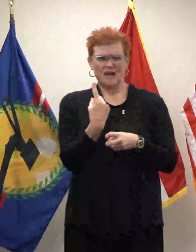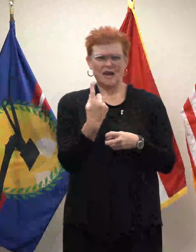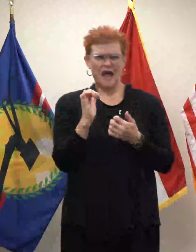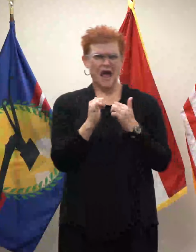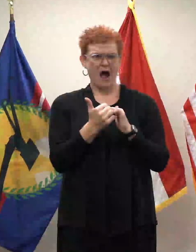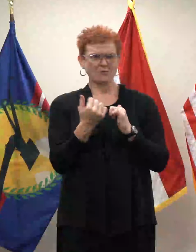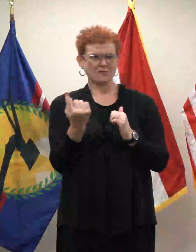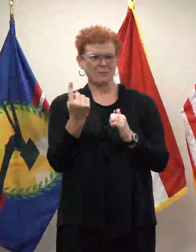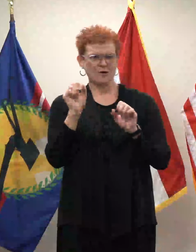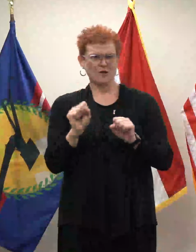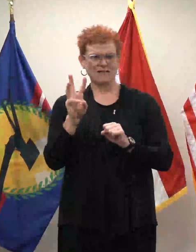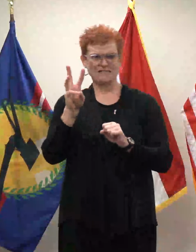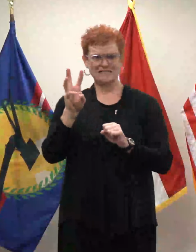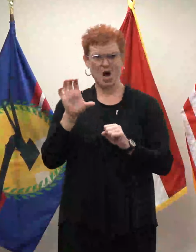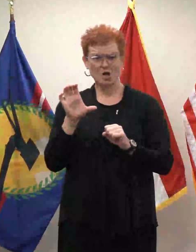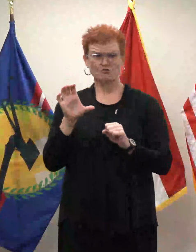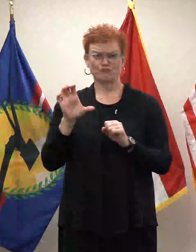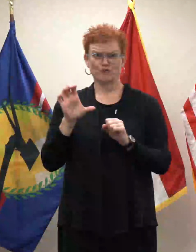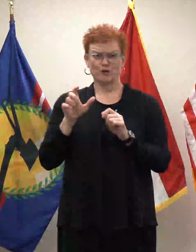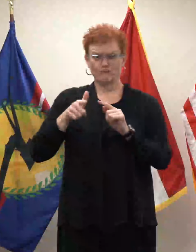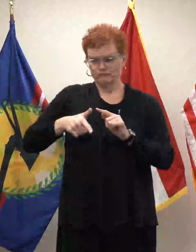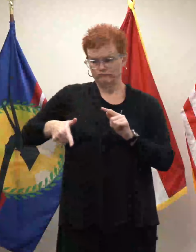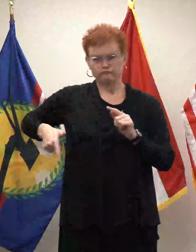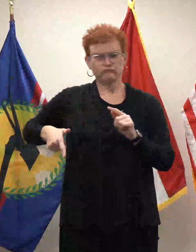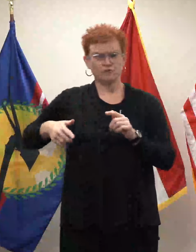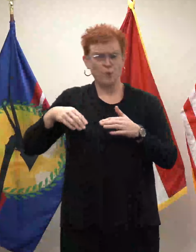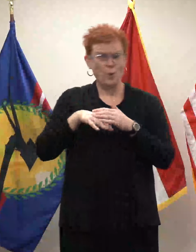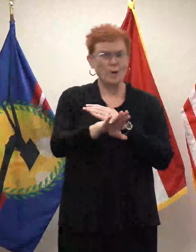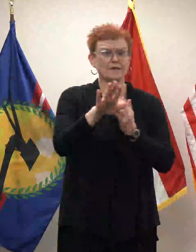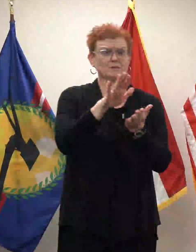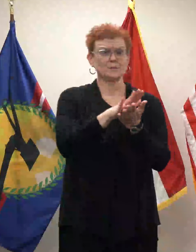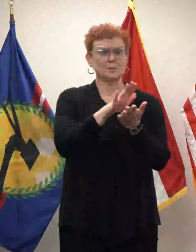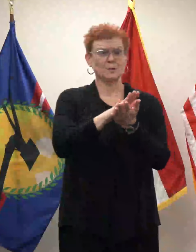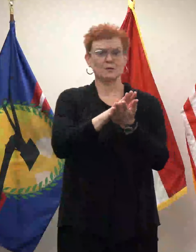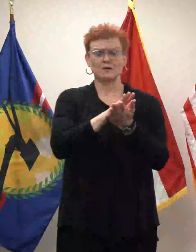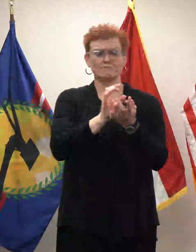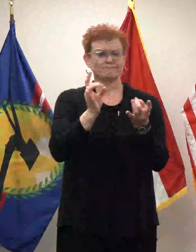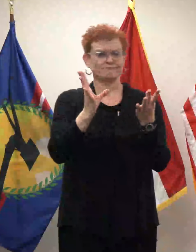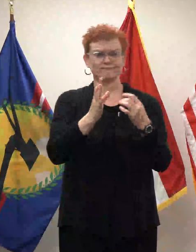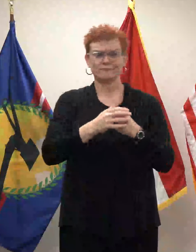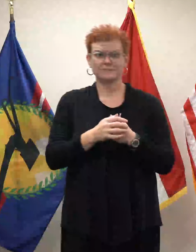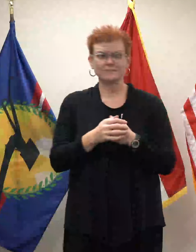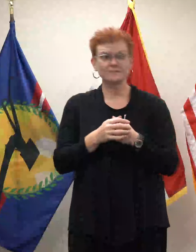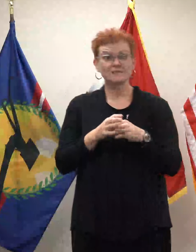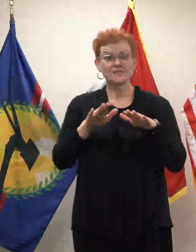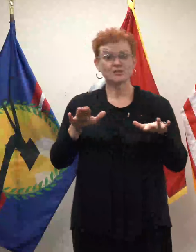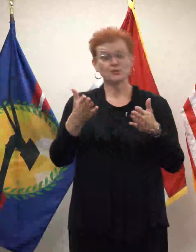harm. We are fortunate in St. Louis County to have the Children's Service Fund. It was approved